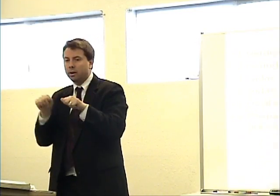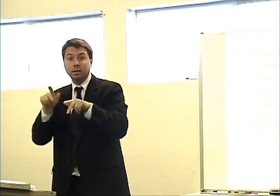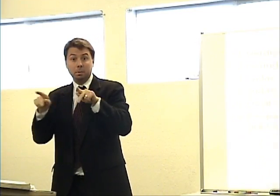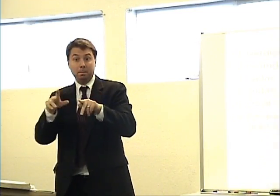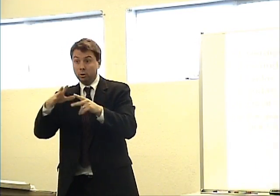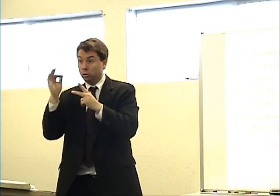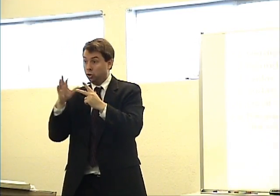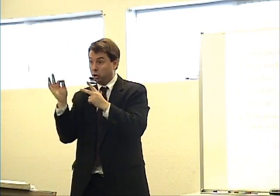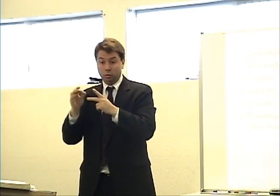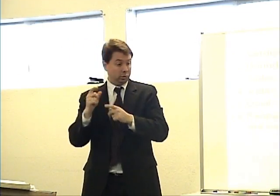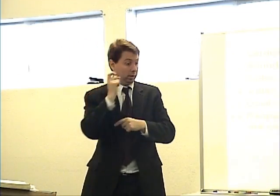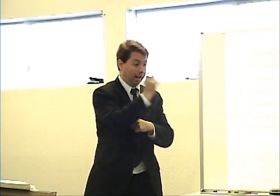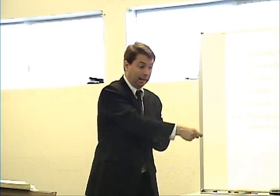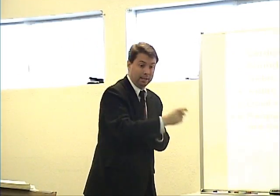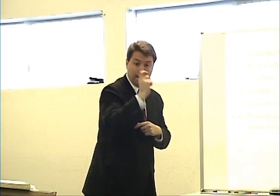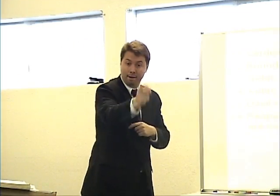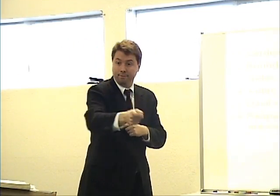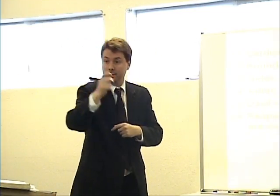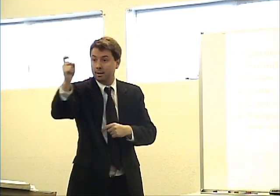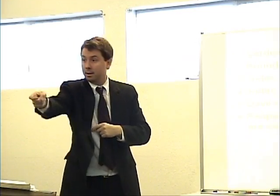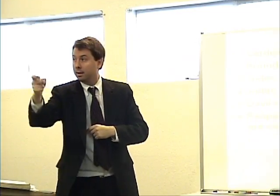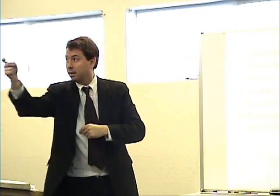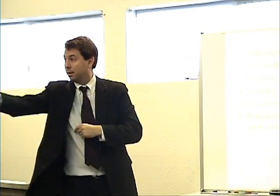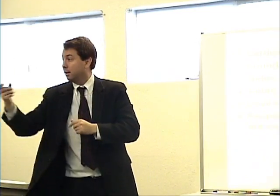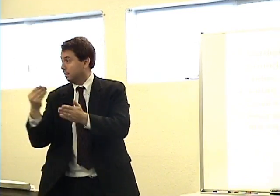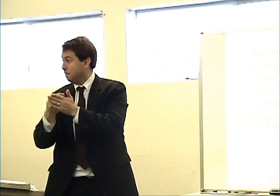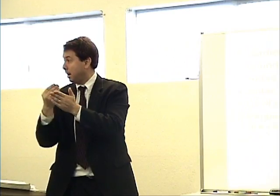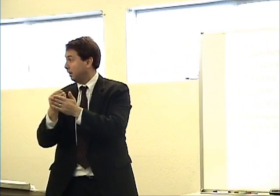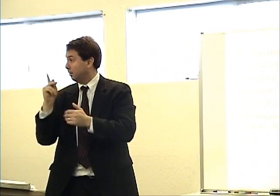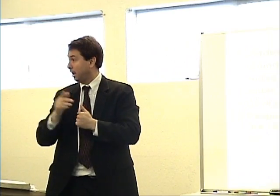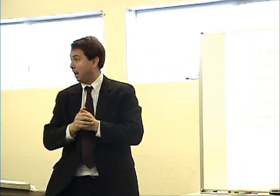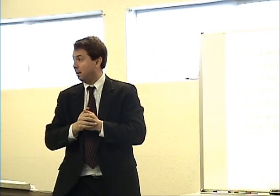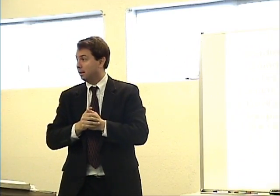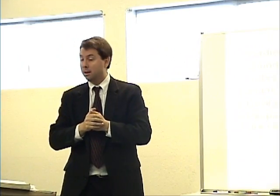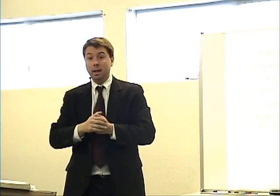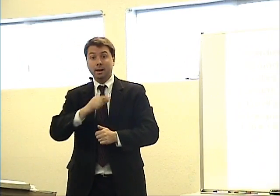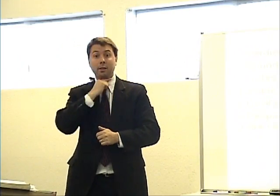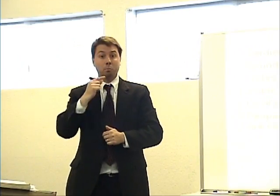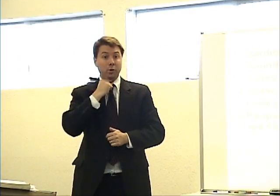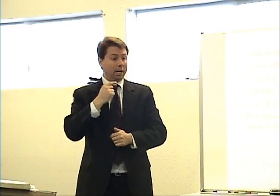areas. People could choose and give the money, okay? Now the priest